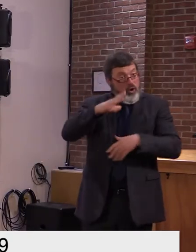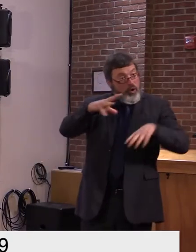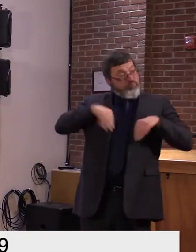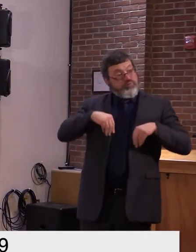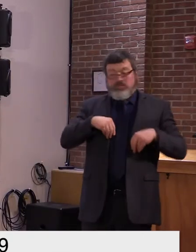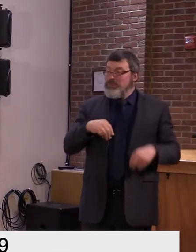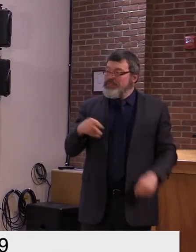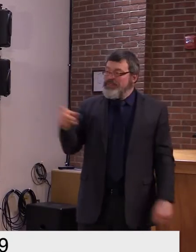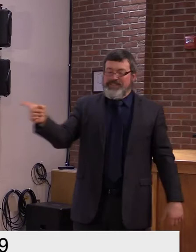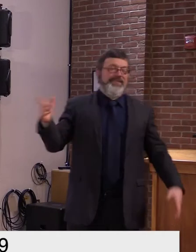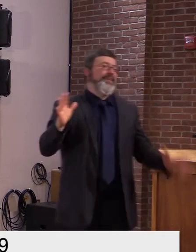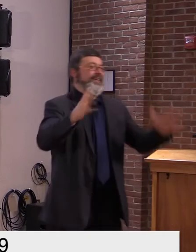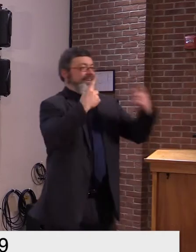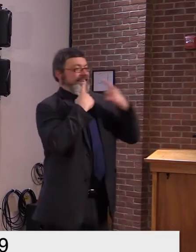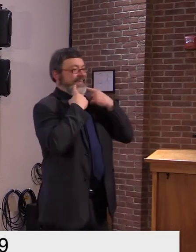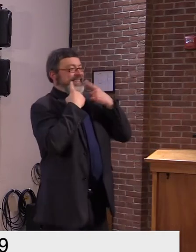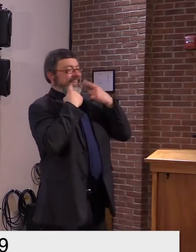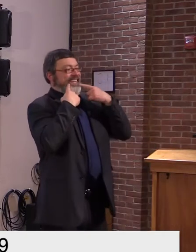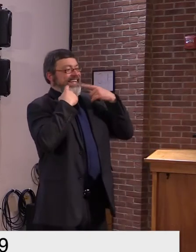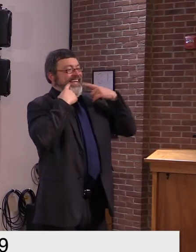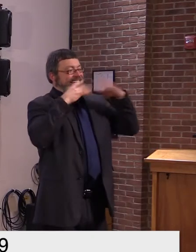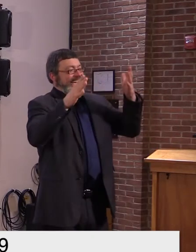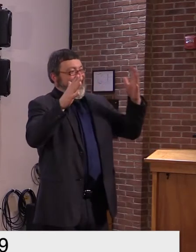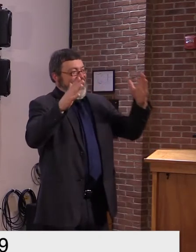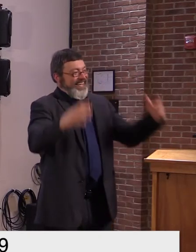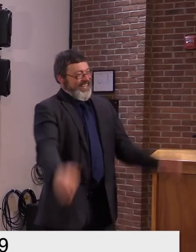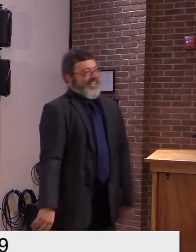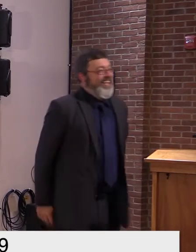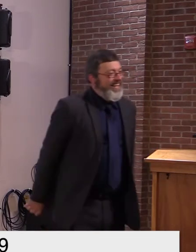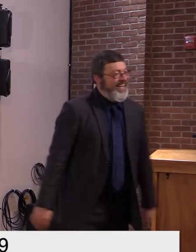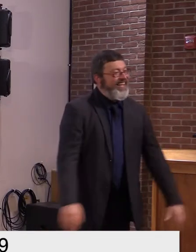You know, you've gone from speculation to fantasy, Mike.